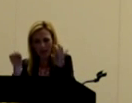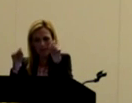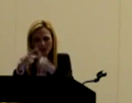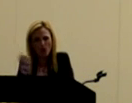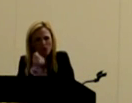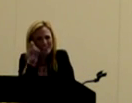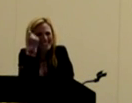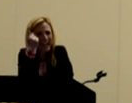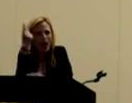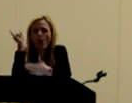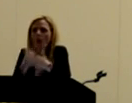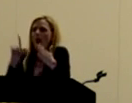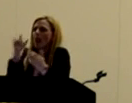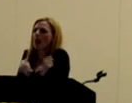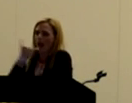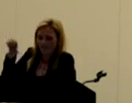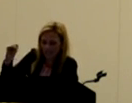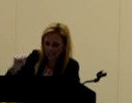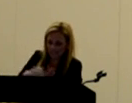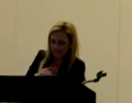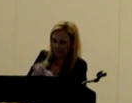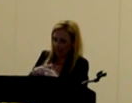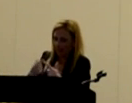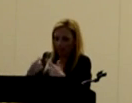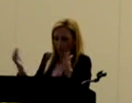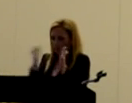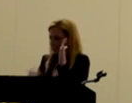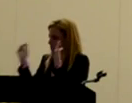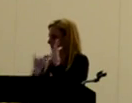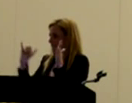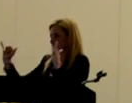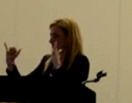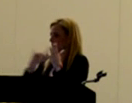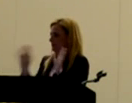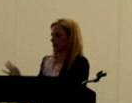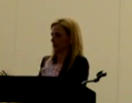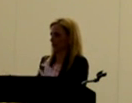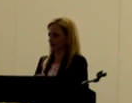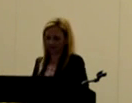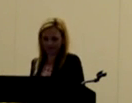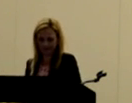without the ability to understand what love is. Then the repetition means